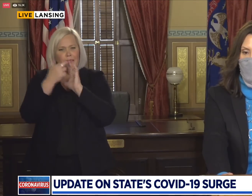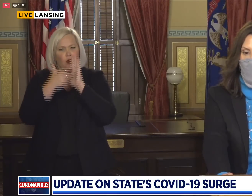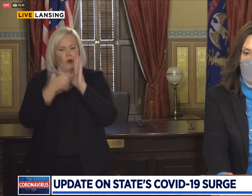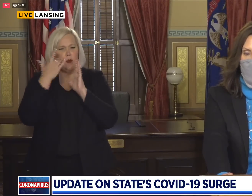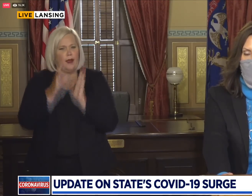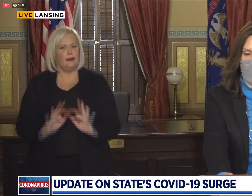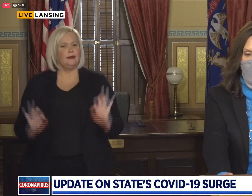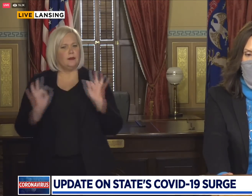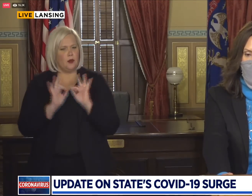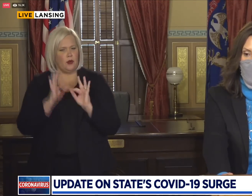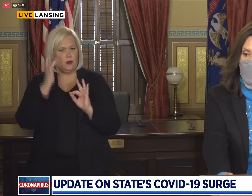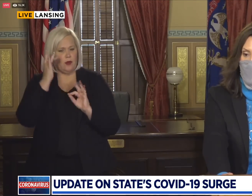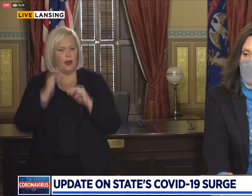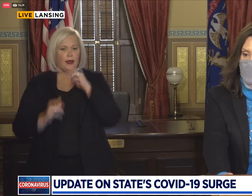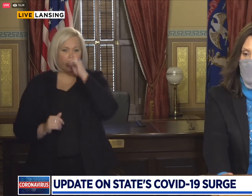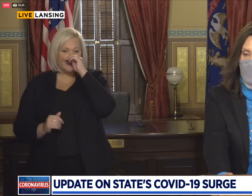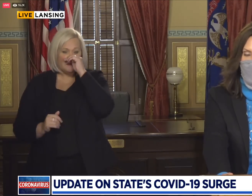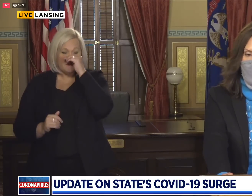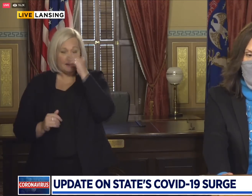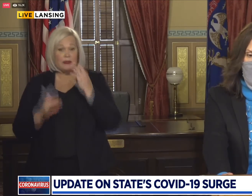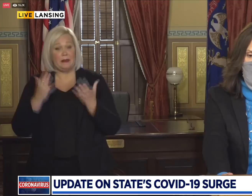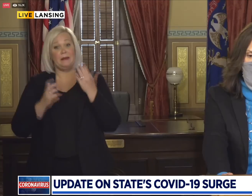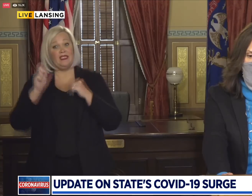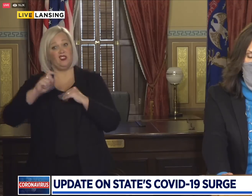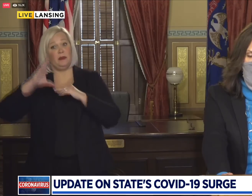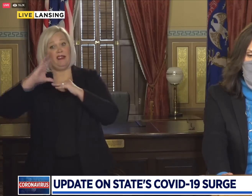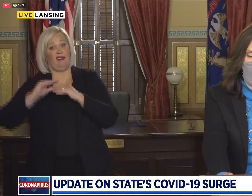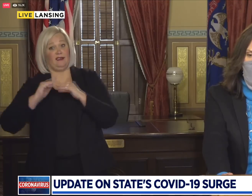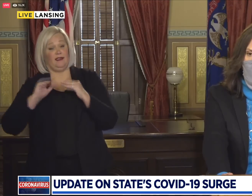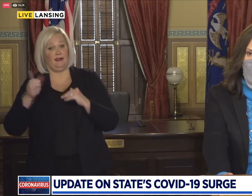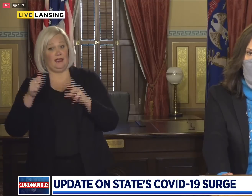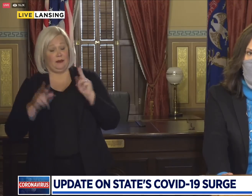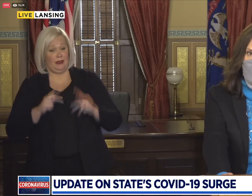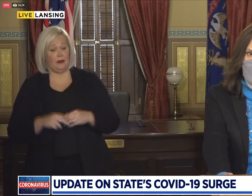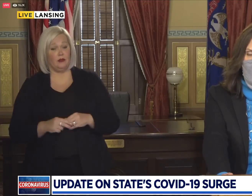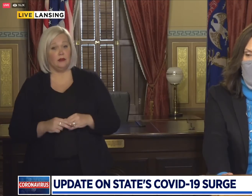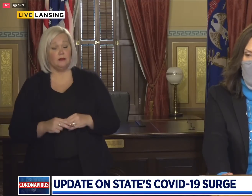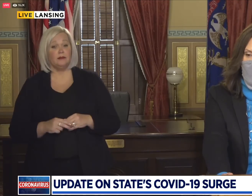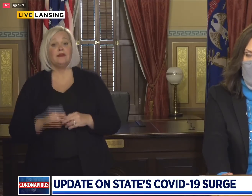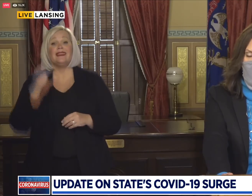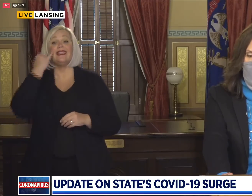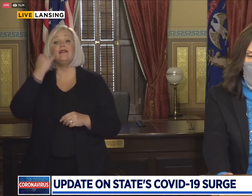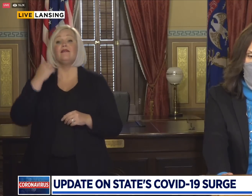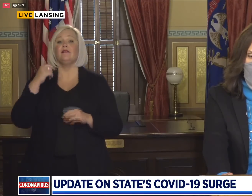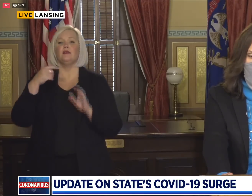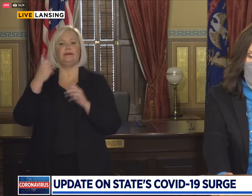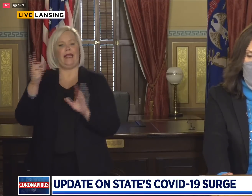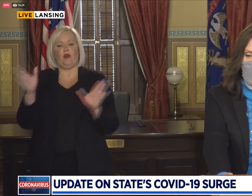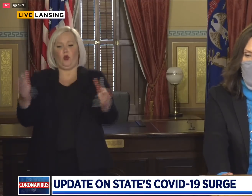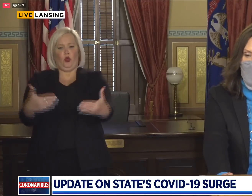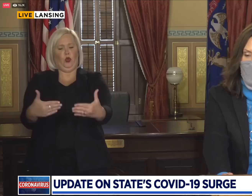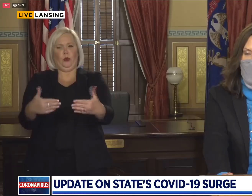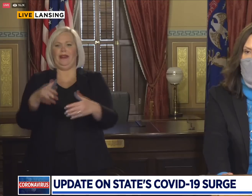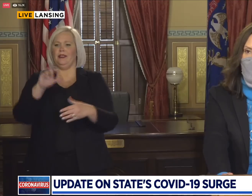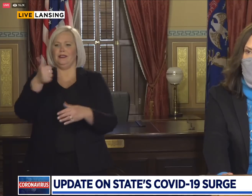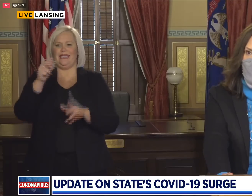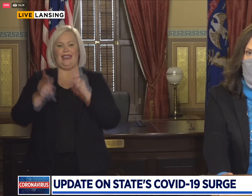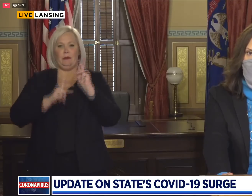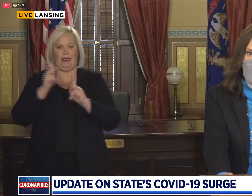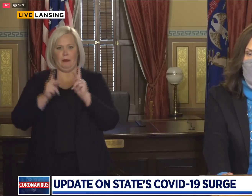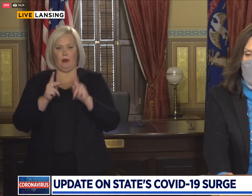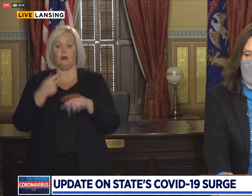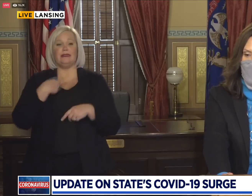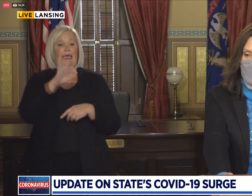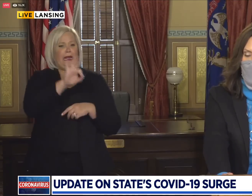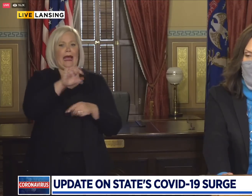really important, and maybe it should be less. 10 people inside, if they are 9 from